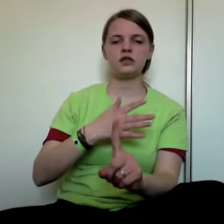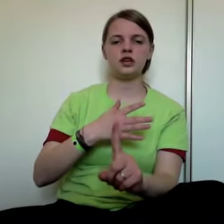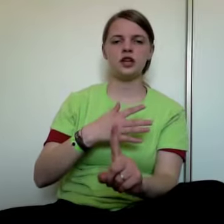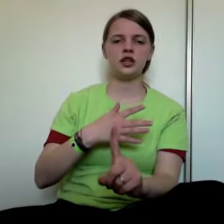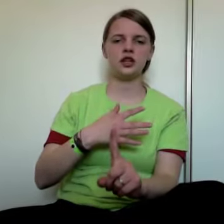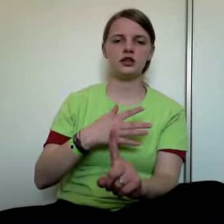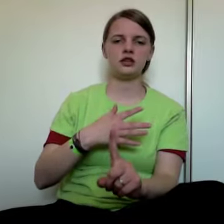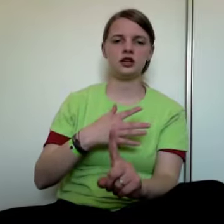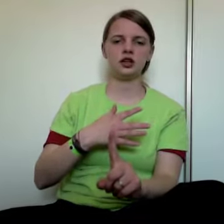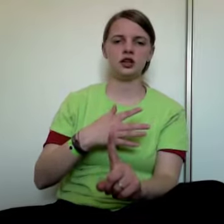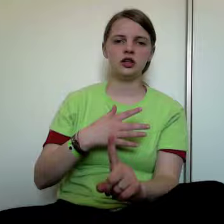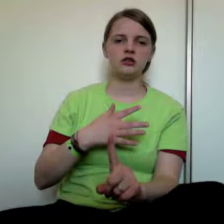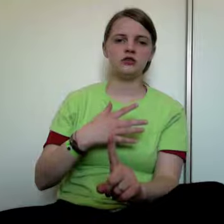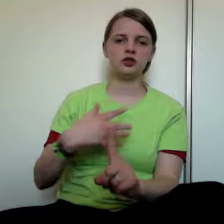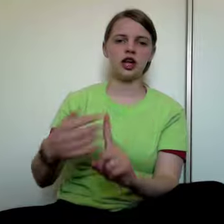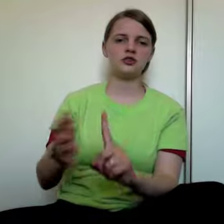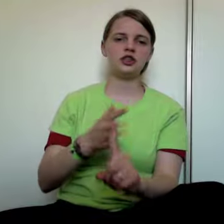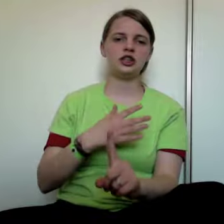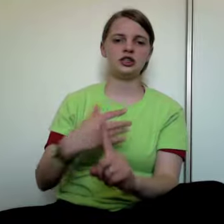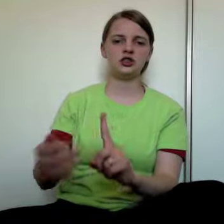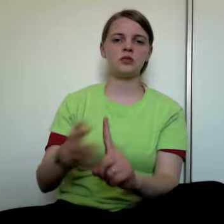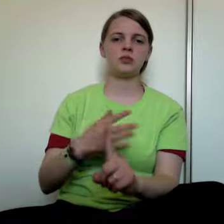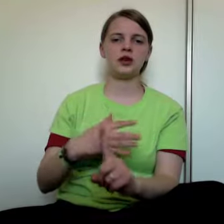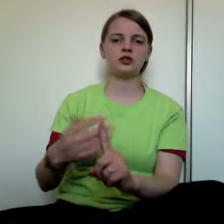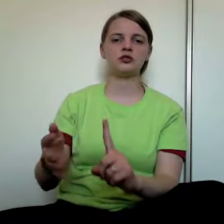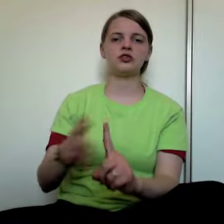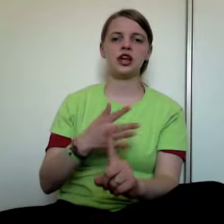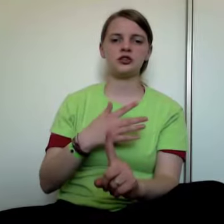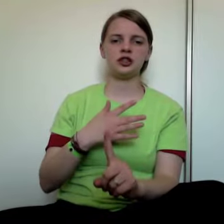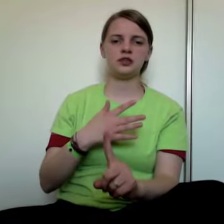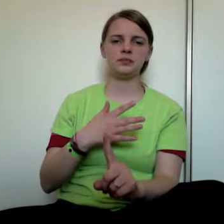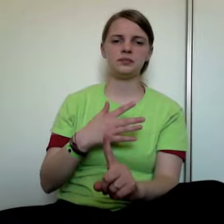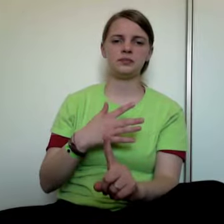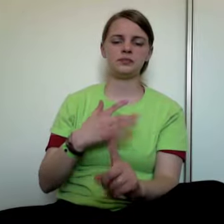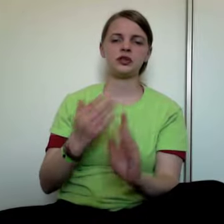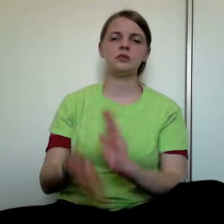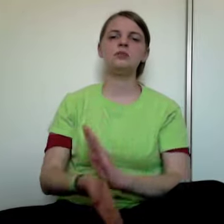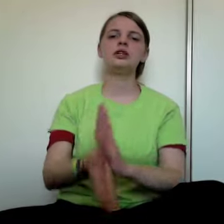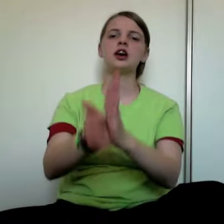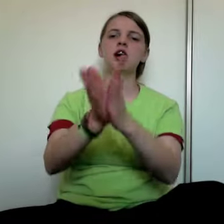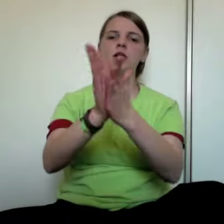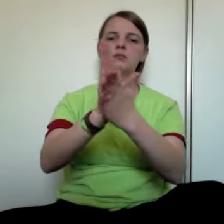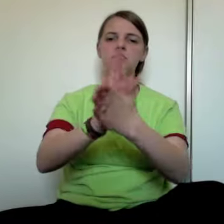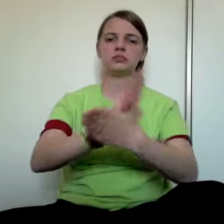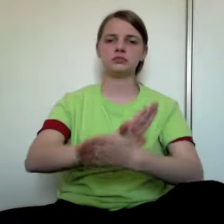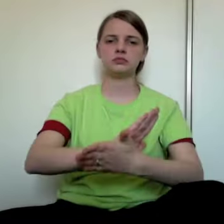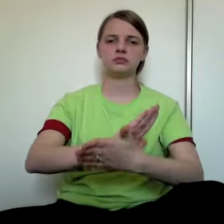And then flattery leads to compromise. So flattery become